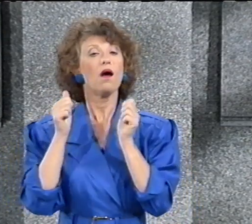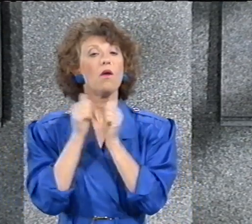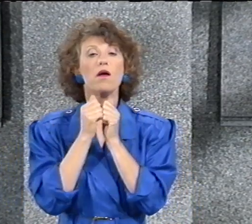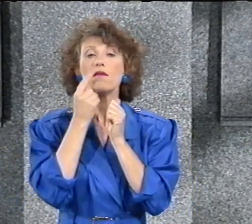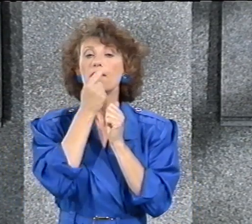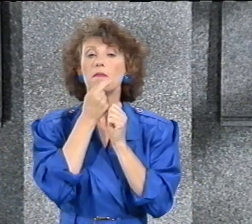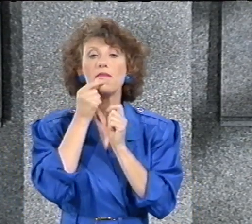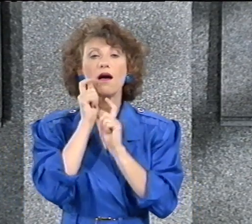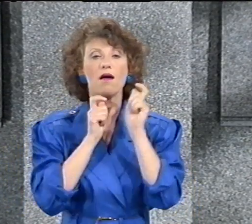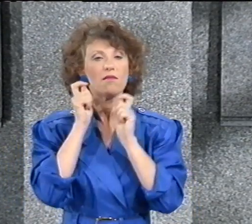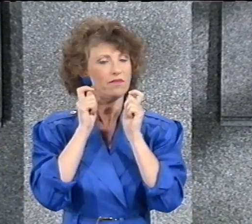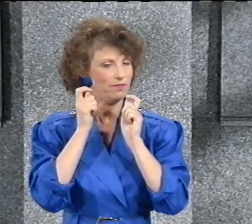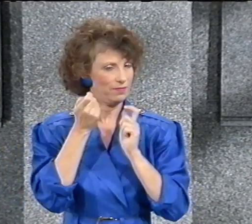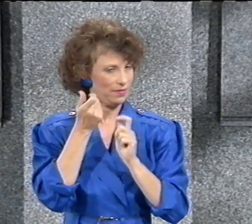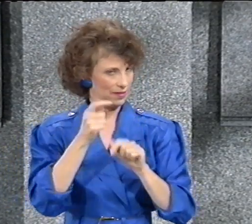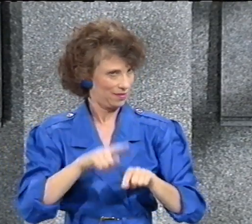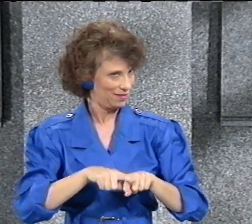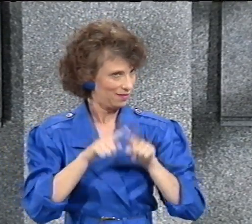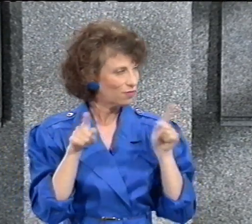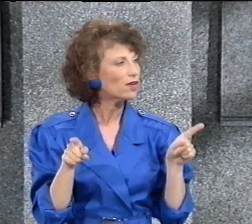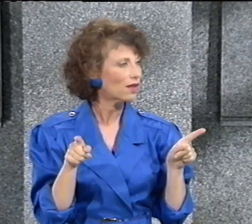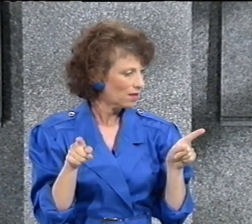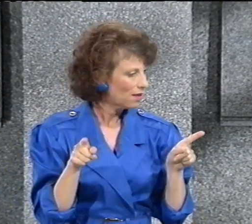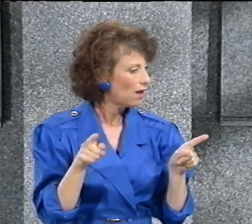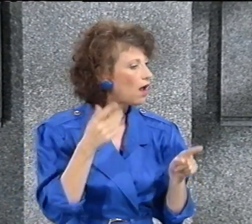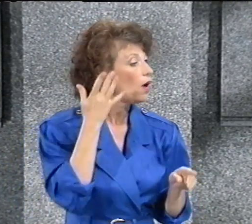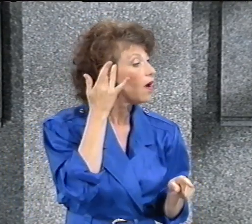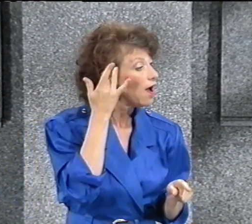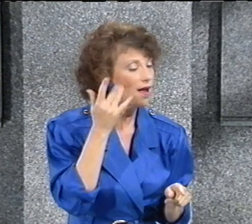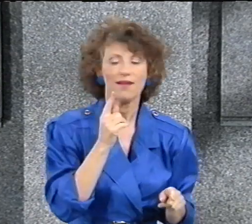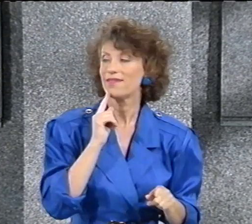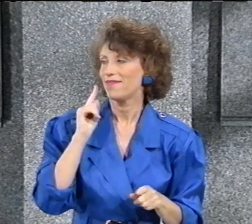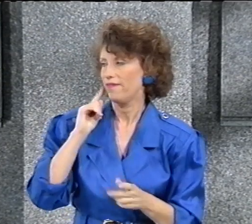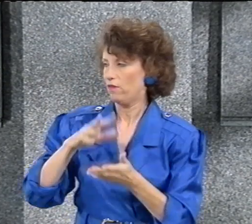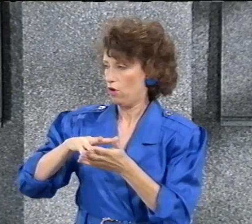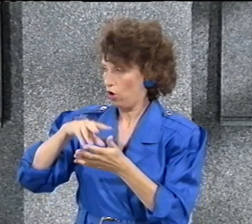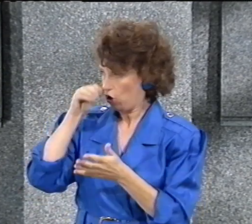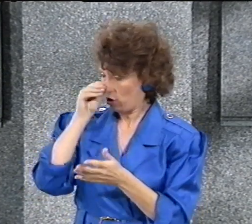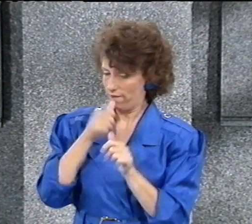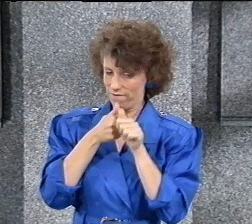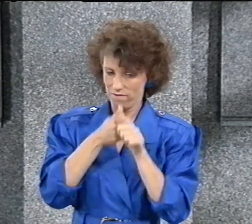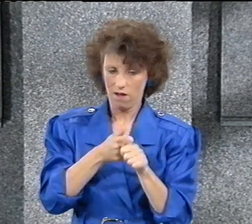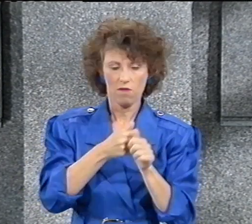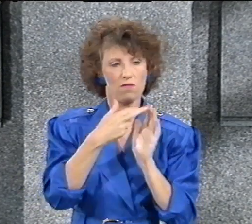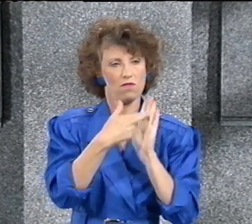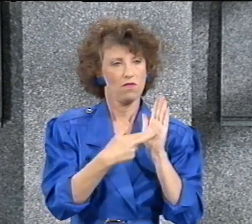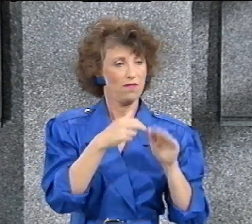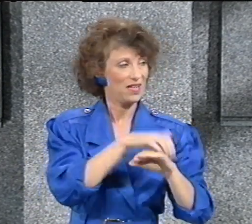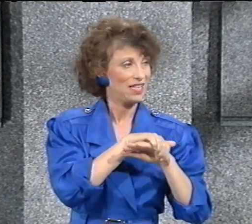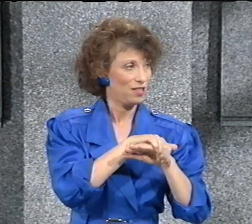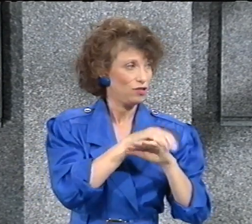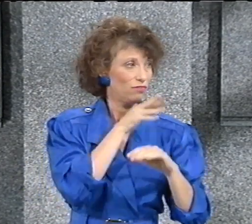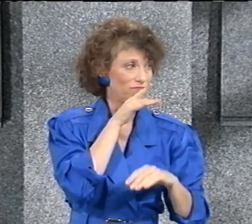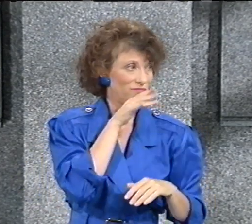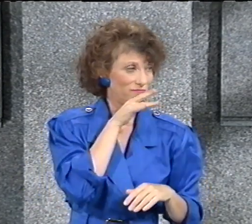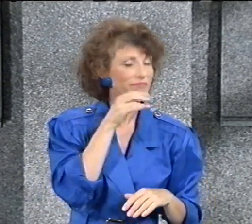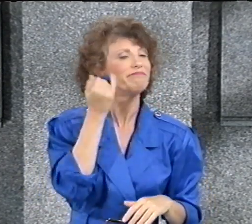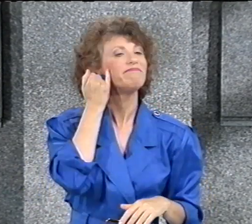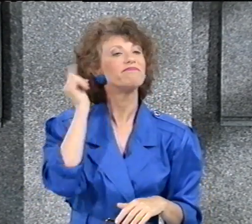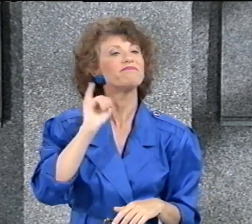You also need to be aware that deaf people do not always pronounce the words the same way that they are pronounced in English, or